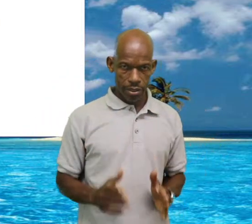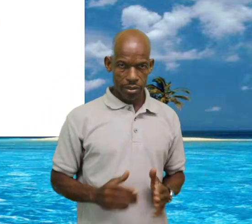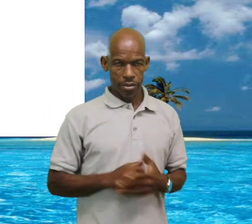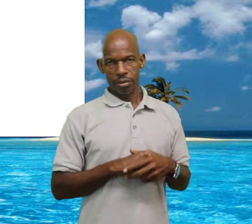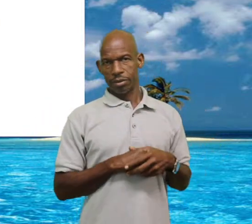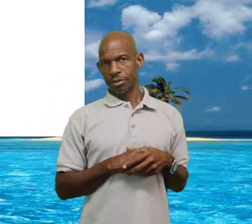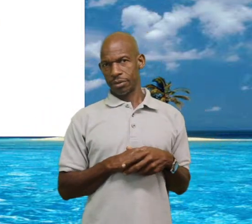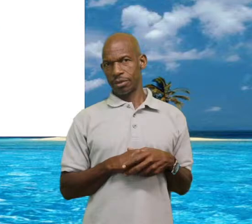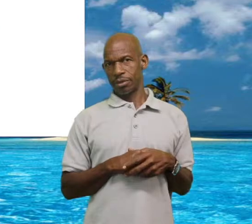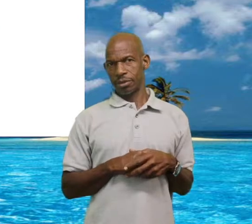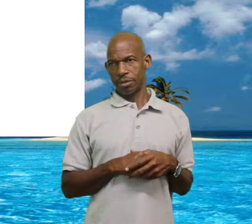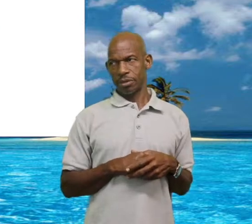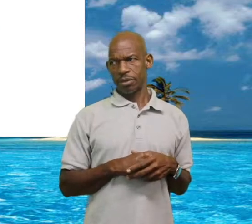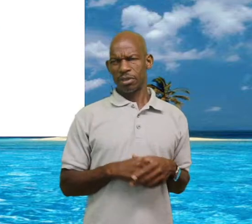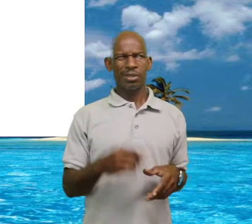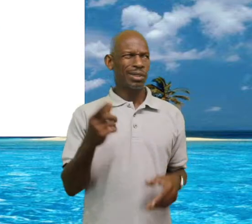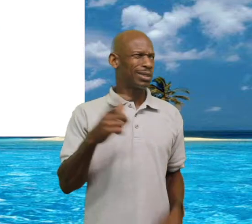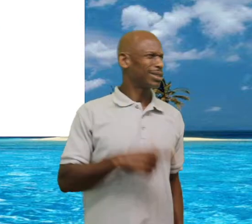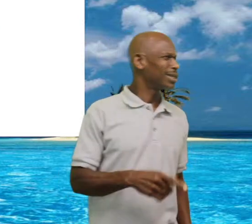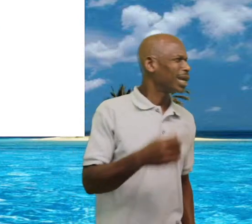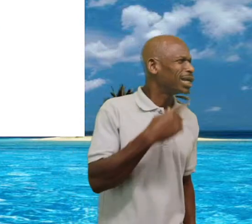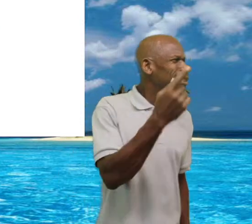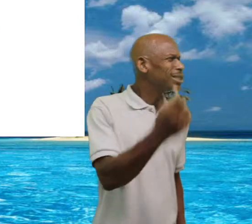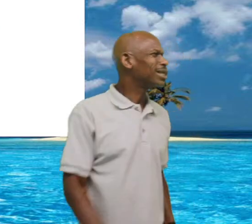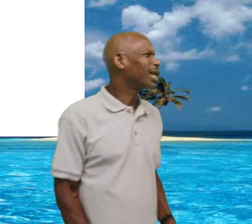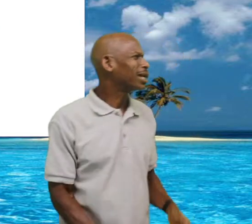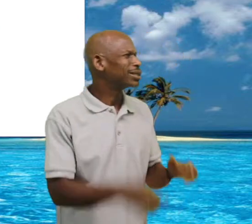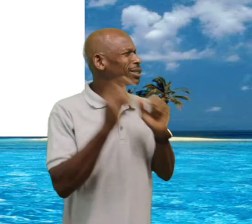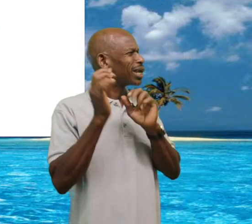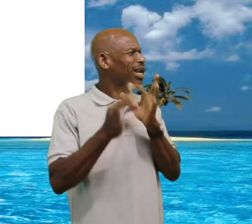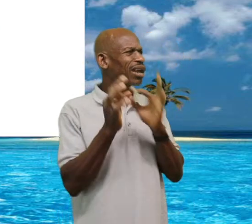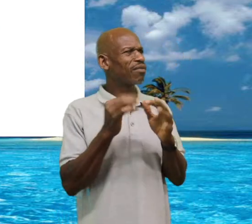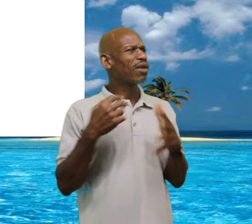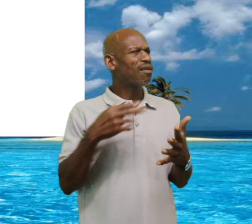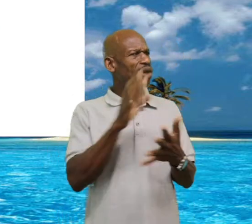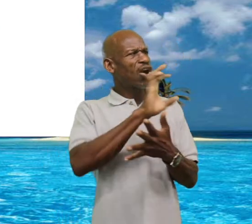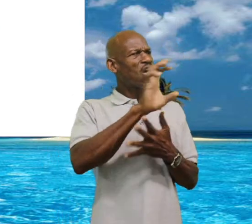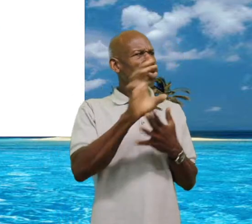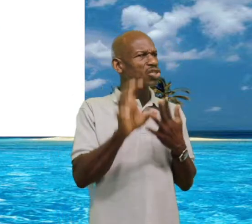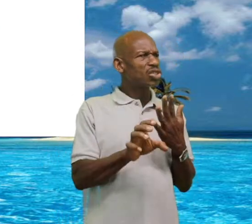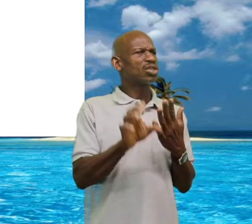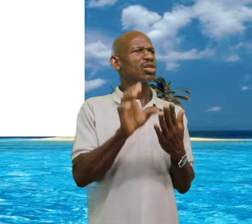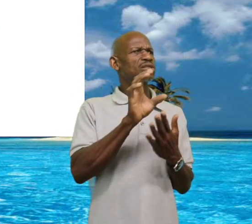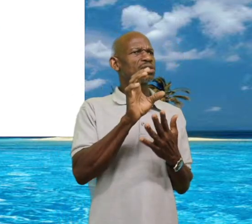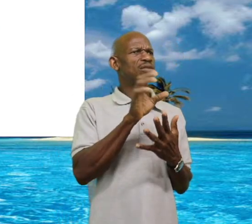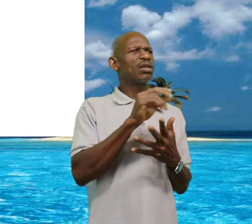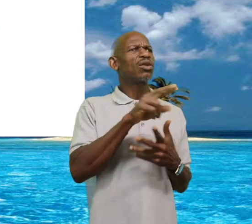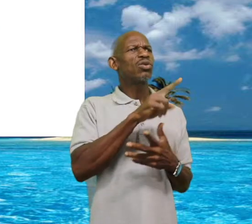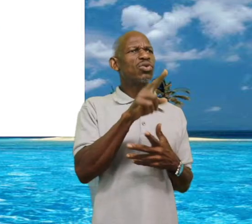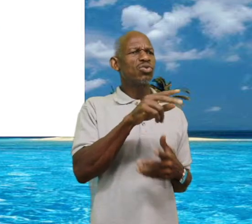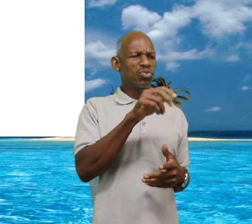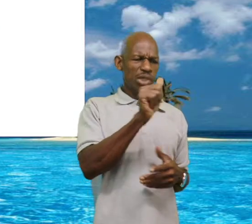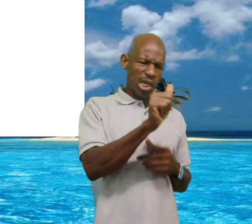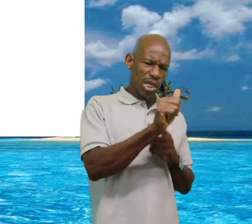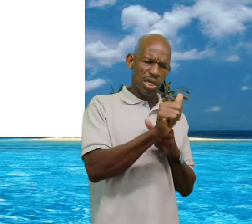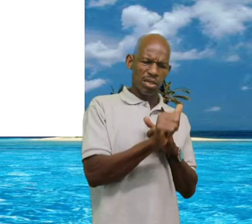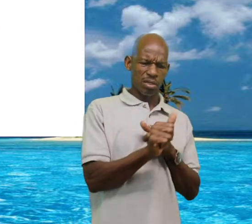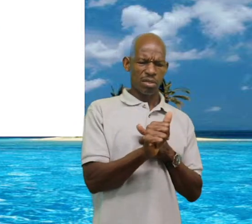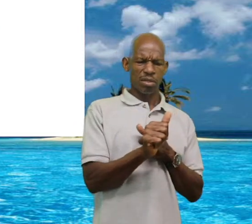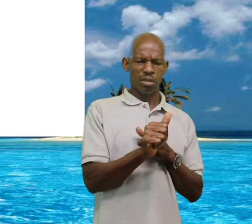writing an. And the reason why I'm writing an is because of how we pronounce the word. And